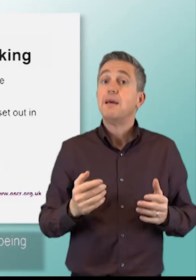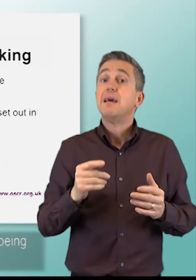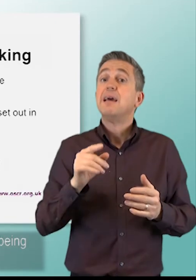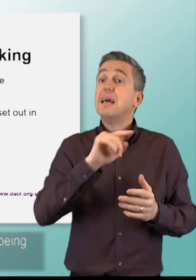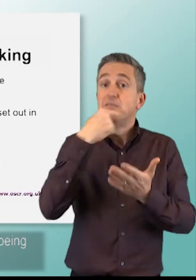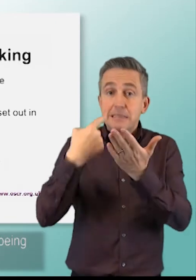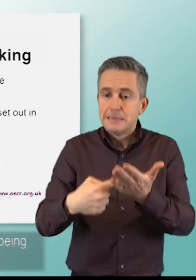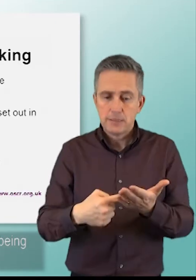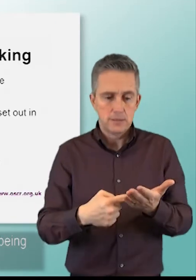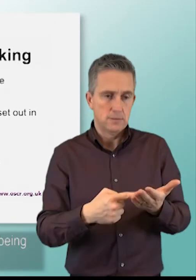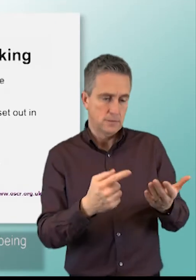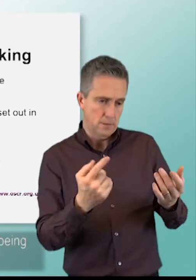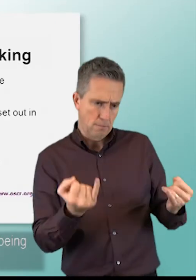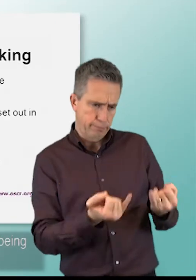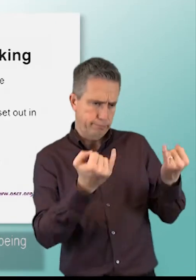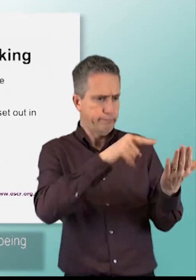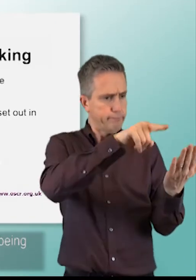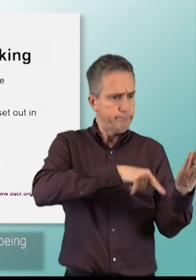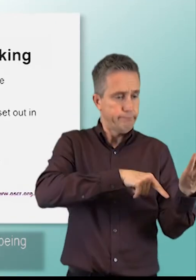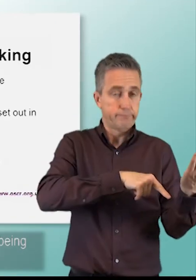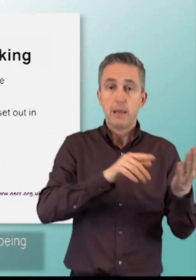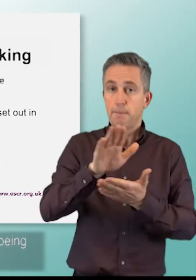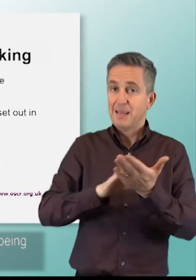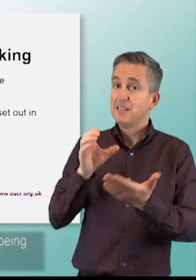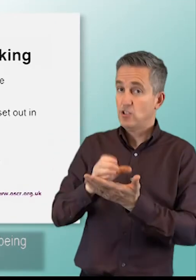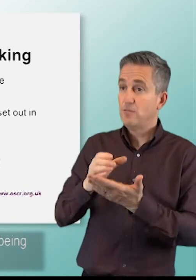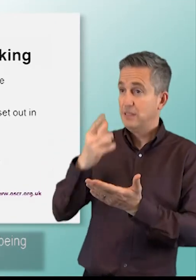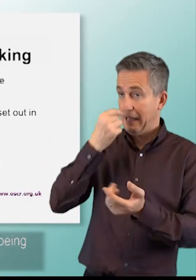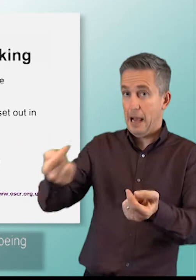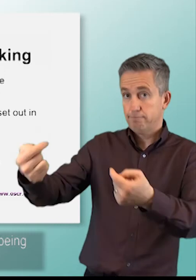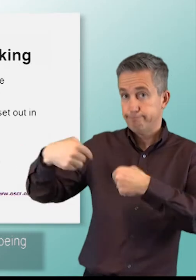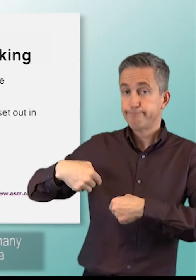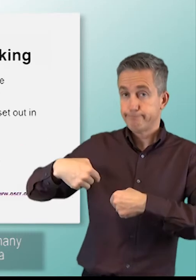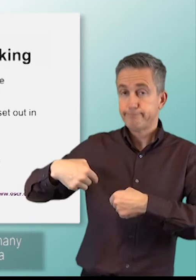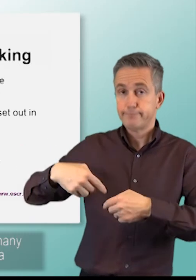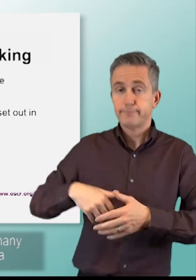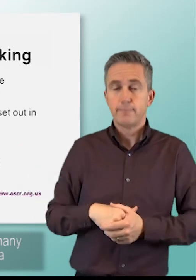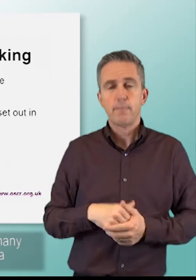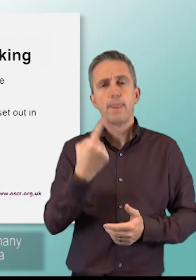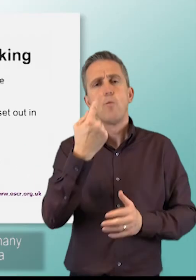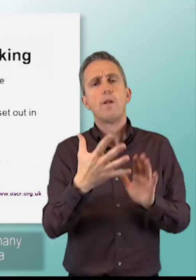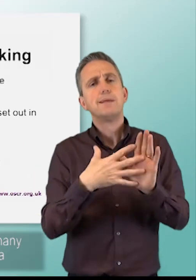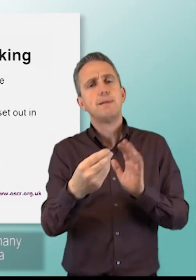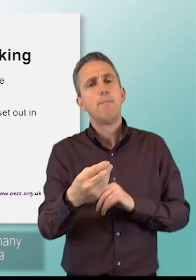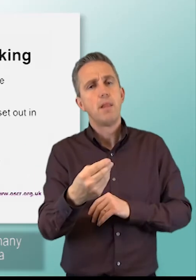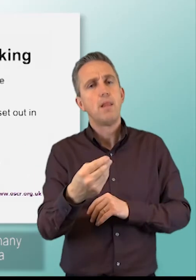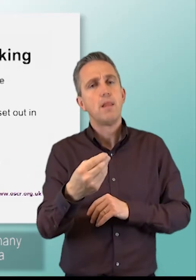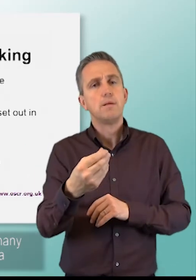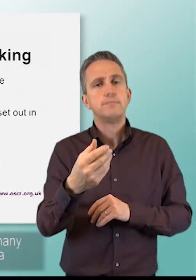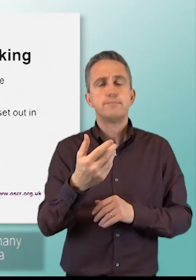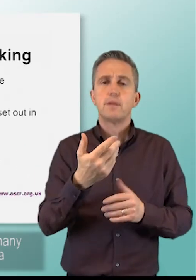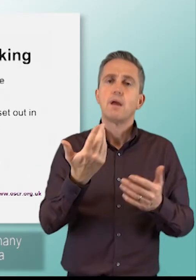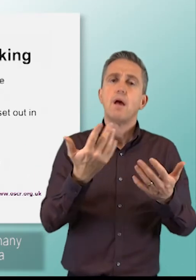in the charity and the trustees potentially being in a very difficult position as a result. A really common example of this